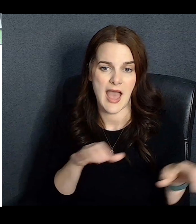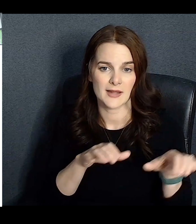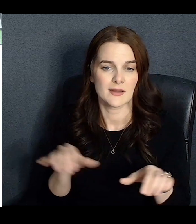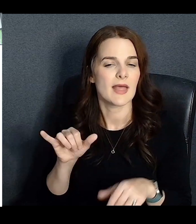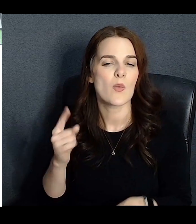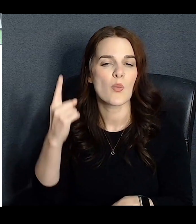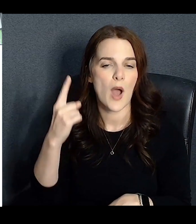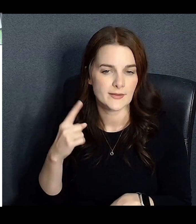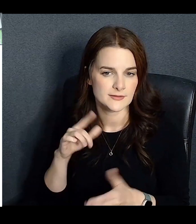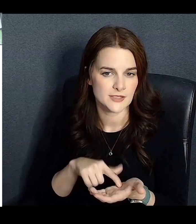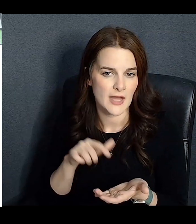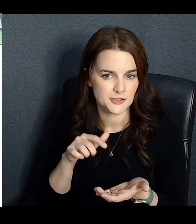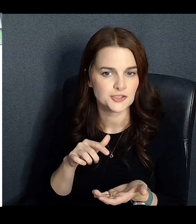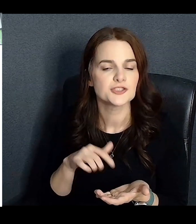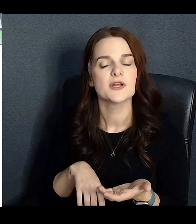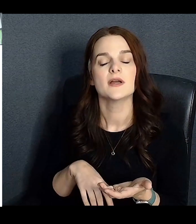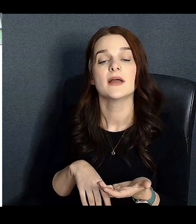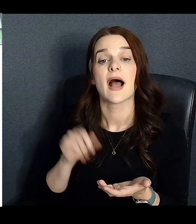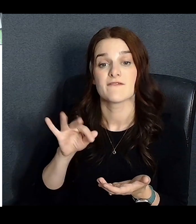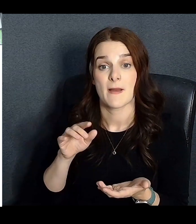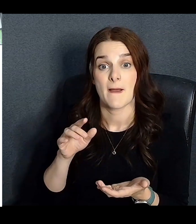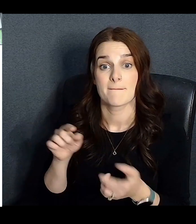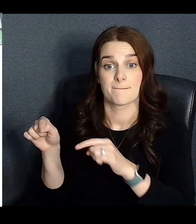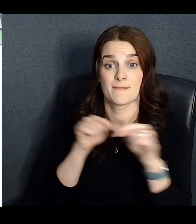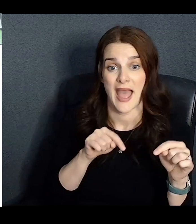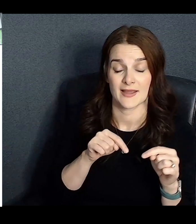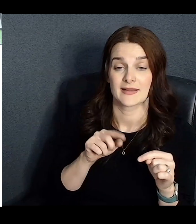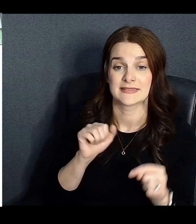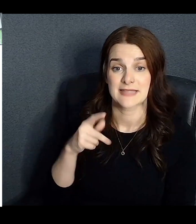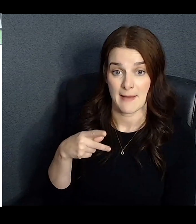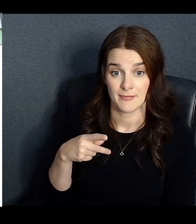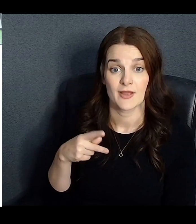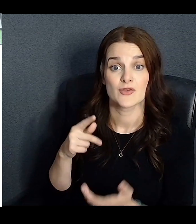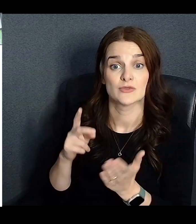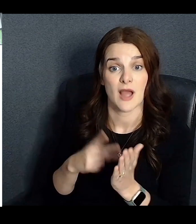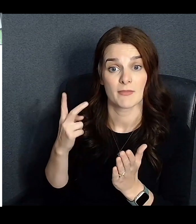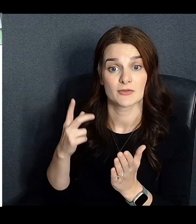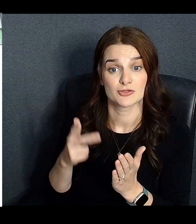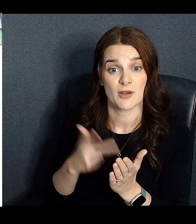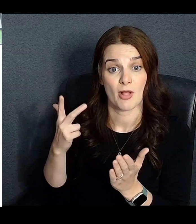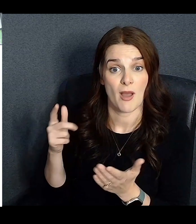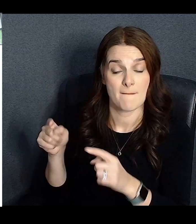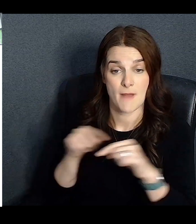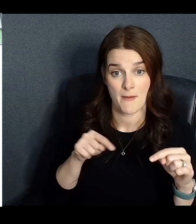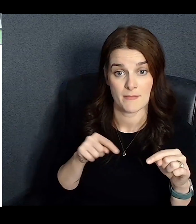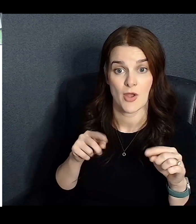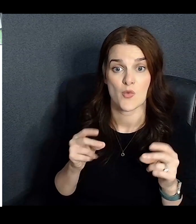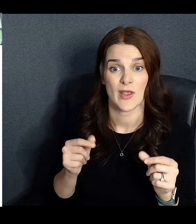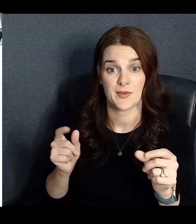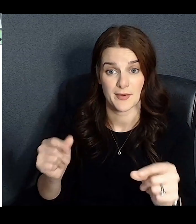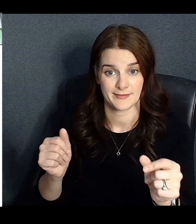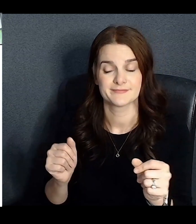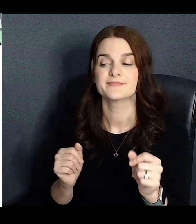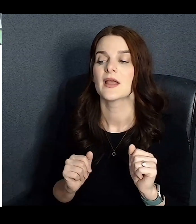like one touch. And there's things like back tap, which is when you double or triple tap on the back of your phone to perform actions quickly. So